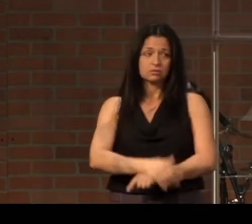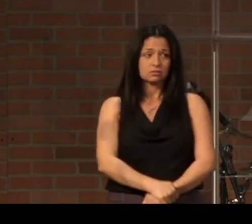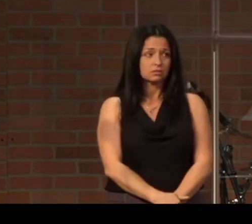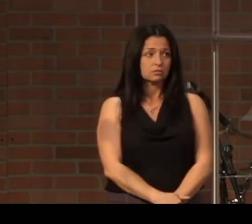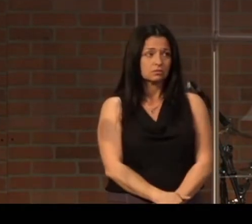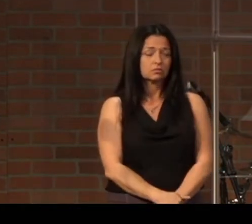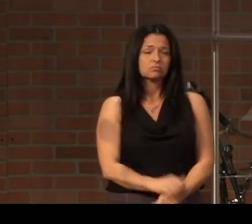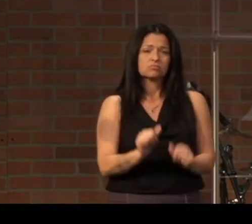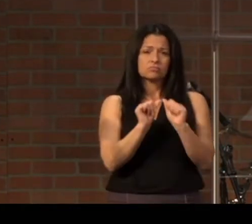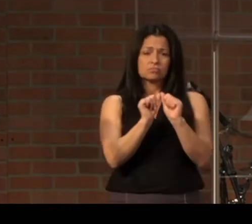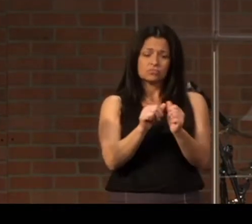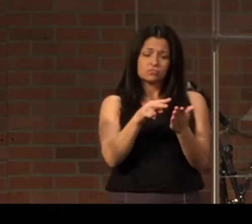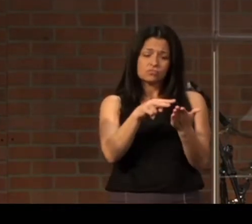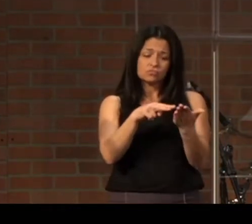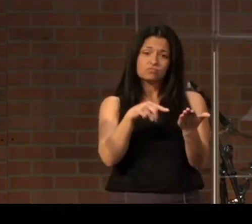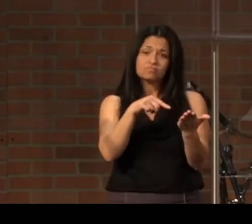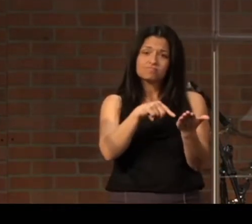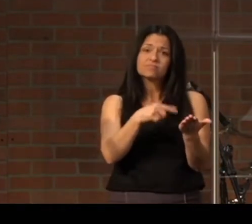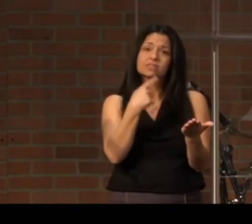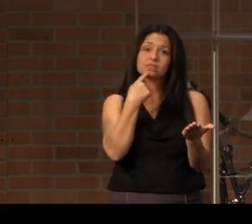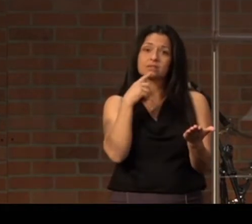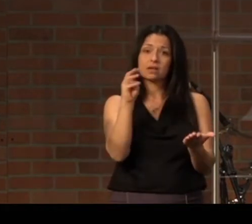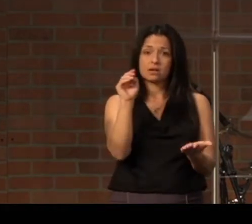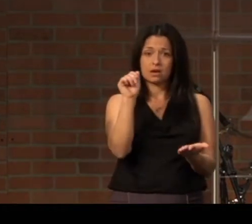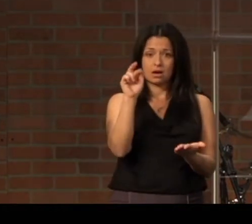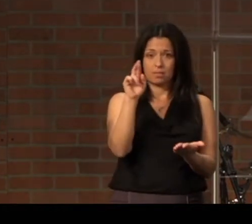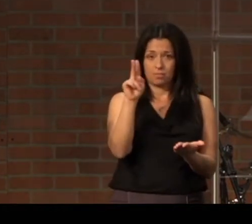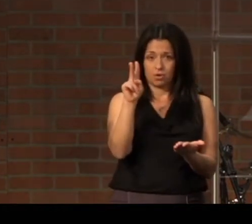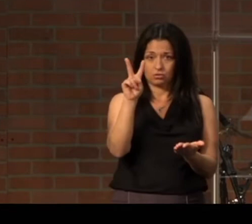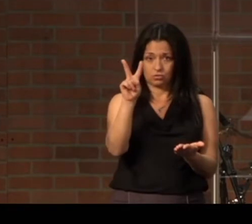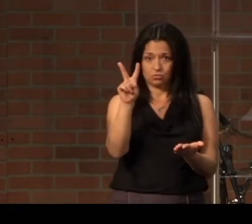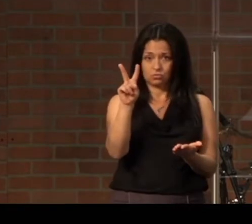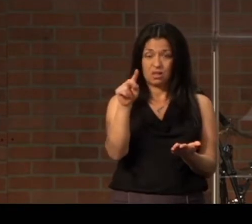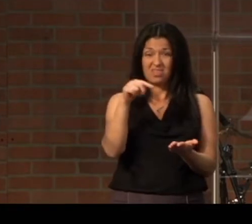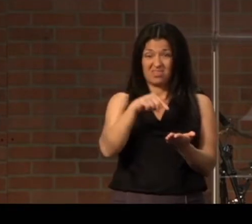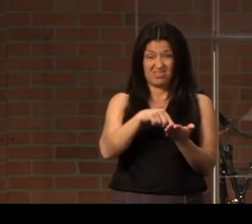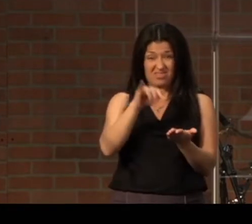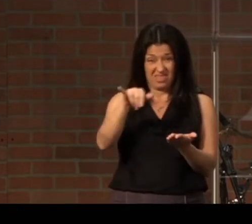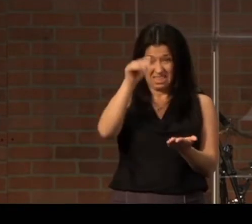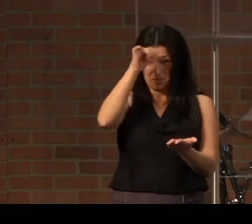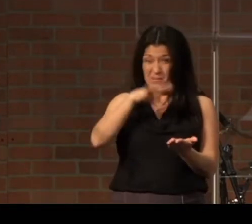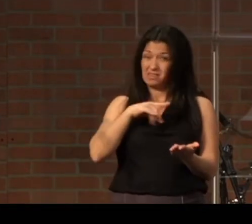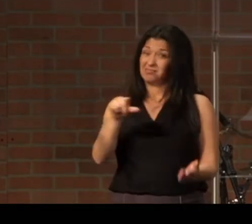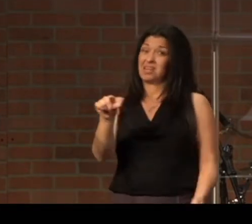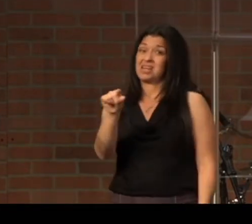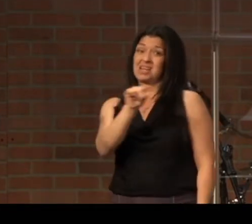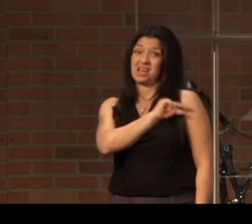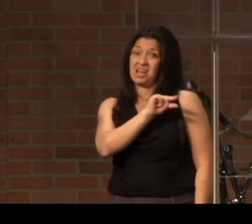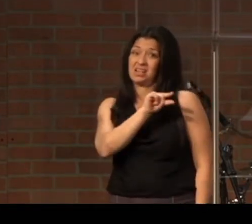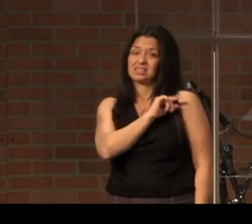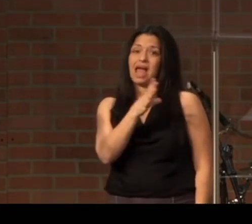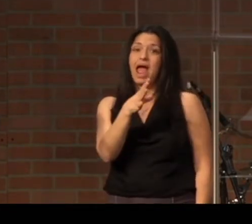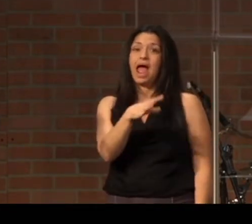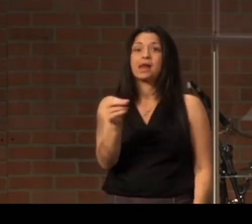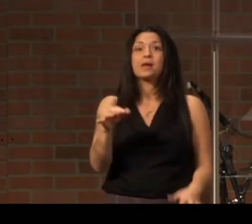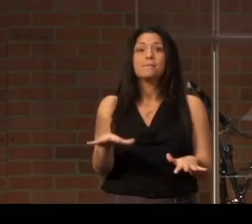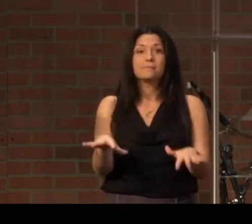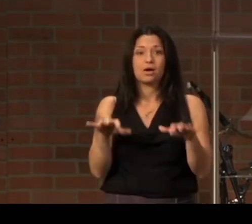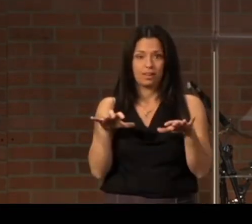You keep reading. In Mark 2, we get to another man, and this man is guilty and